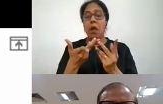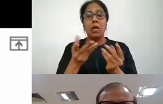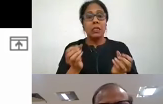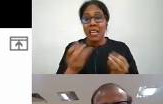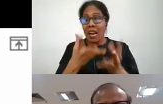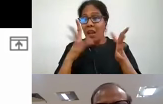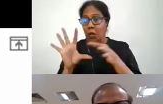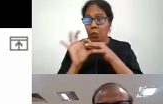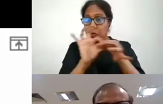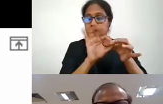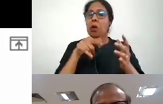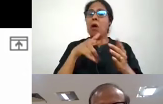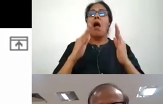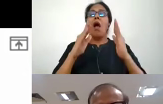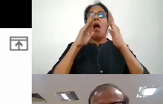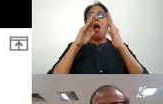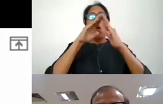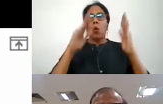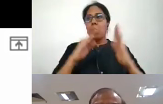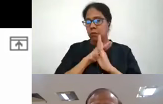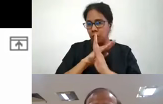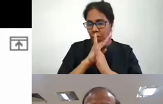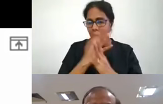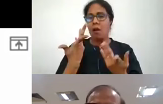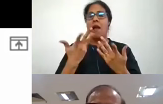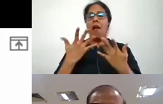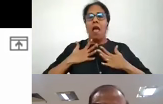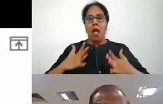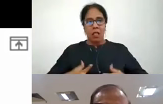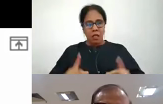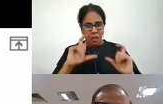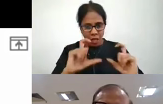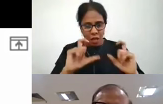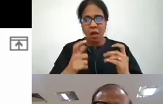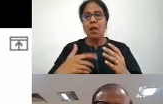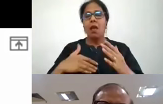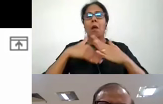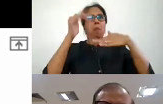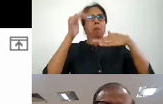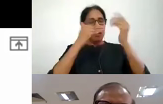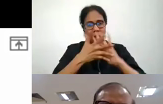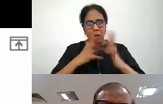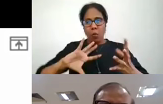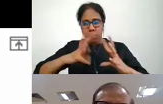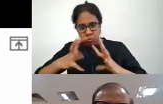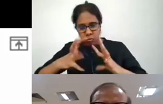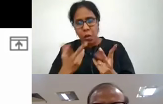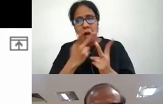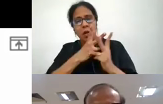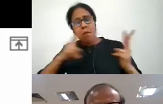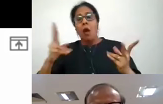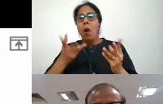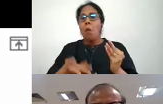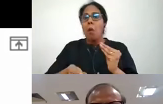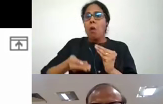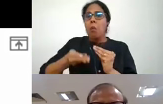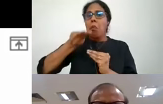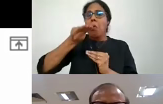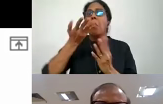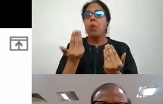security, healthcare, enterprise, building automation and management segment. Similarly, the work happening on connected and autonomous